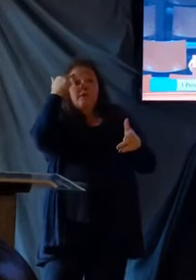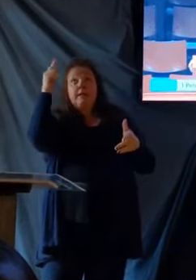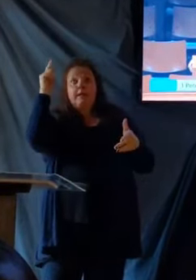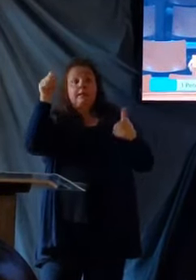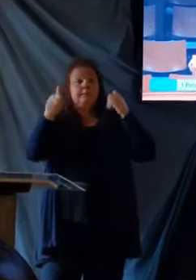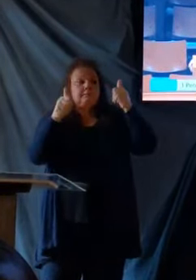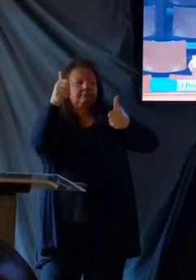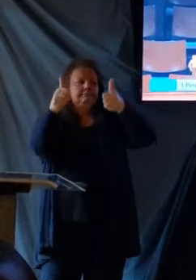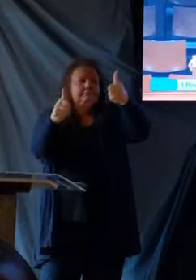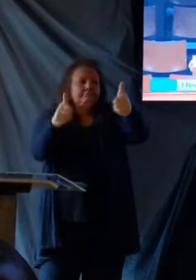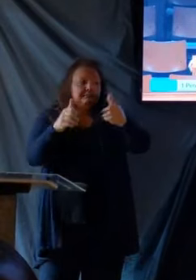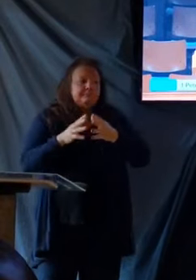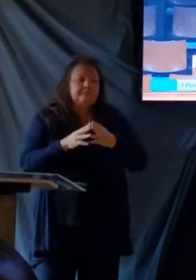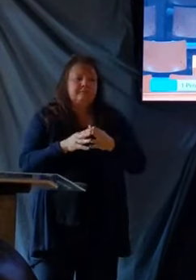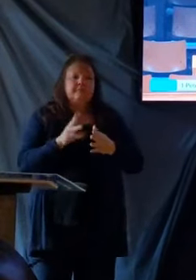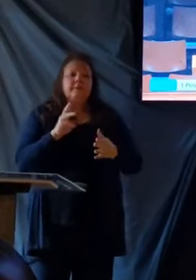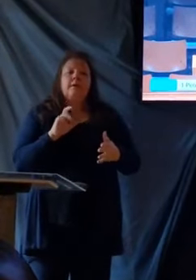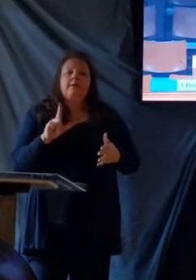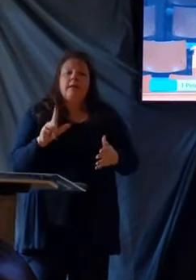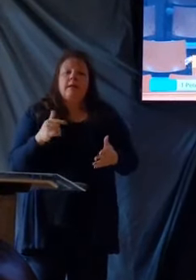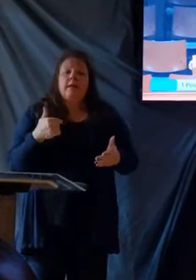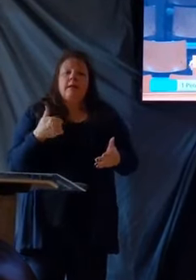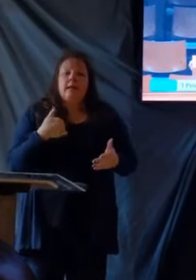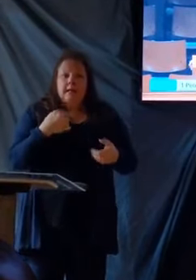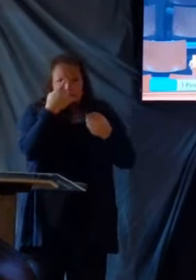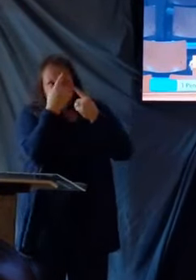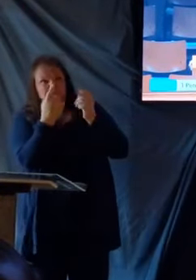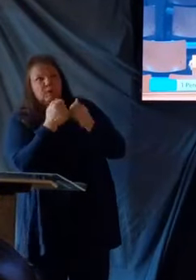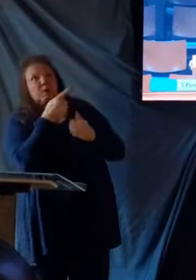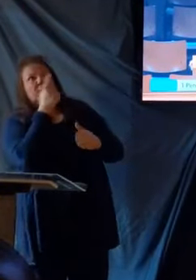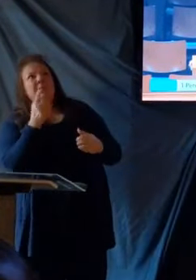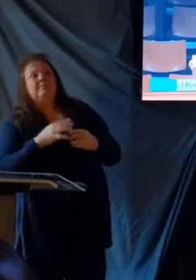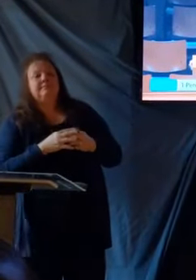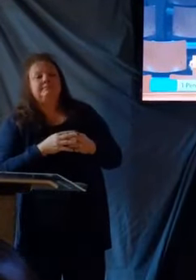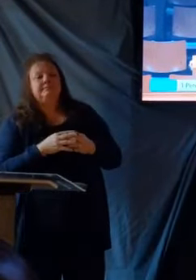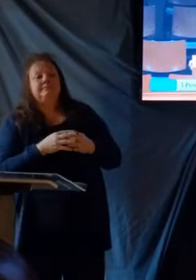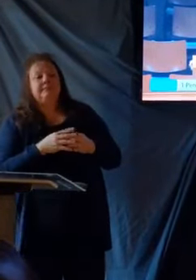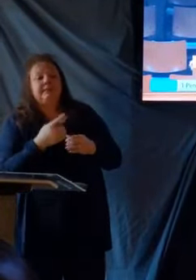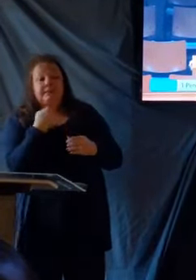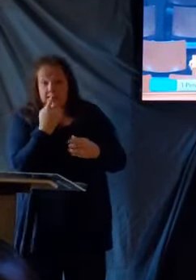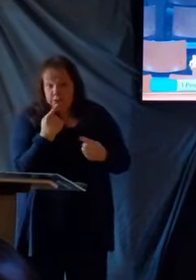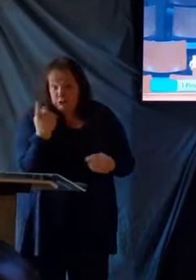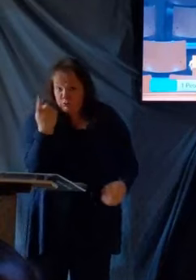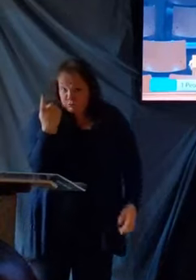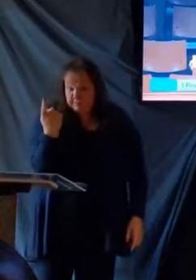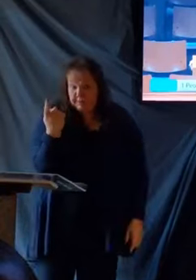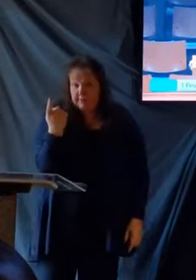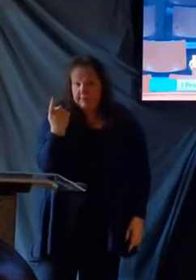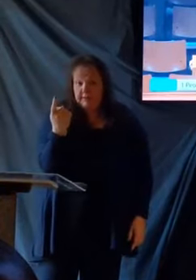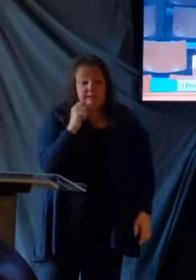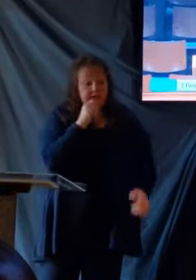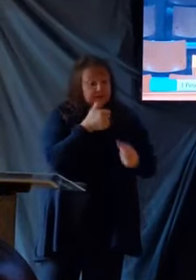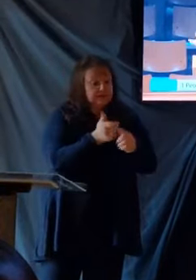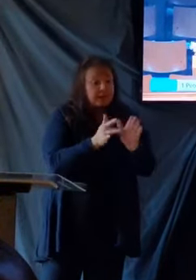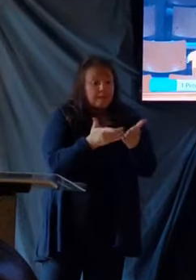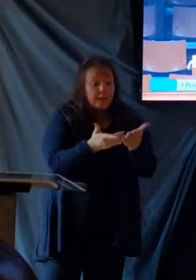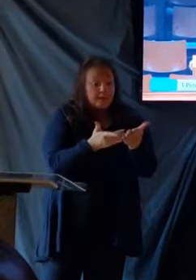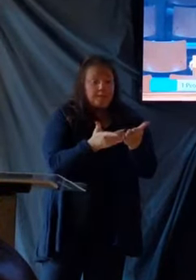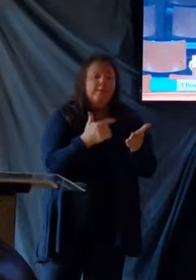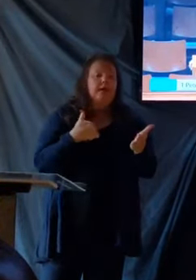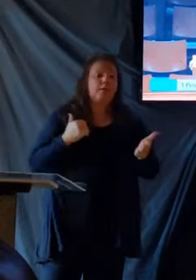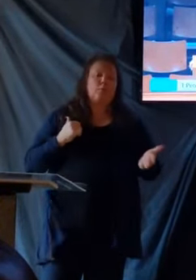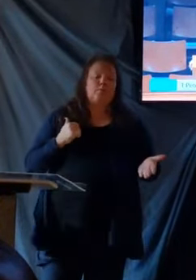him. Well, I don't agree with them. Well, they tell you to do something that is unbiblical, you can't